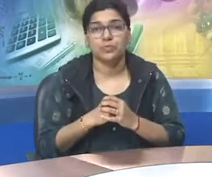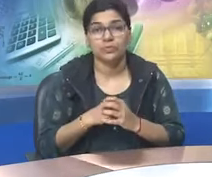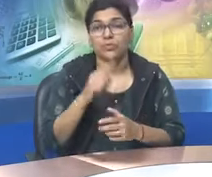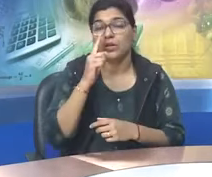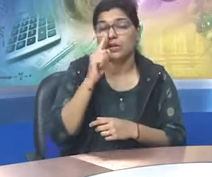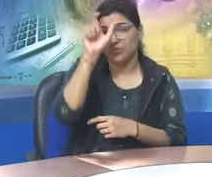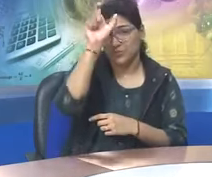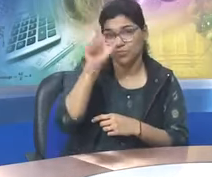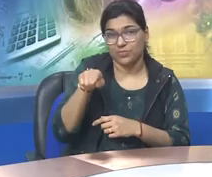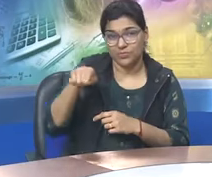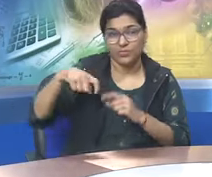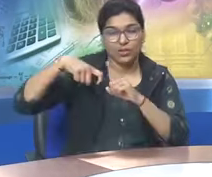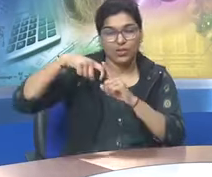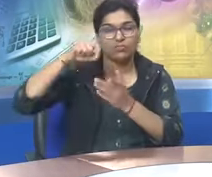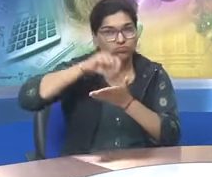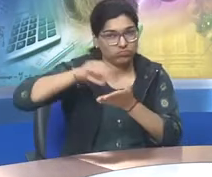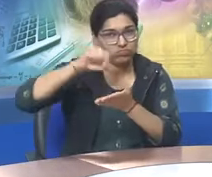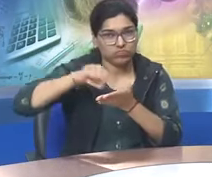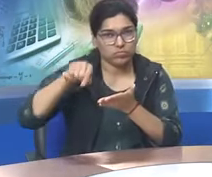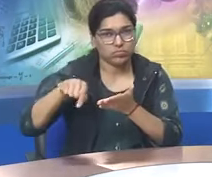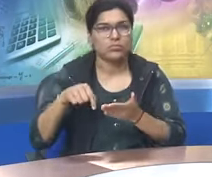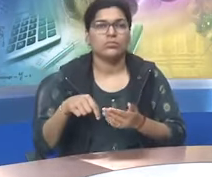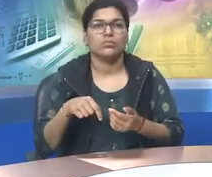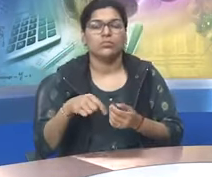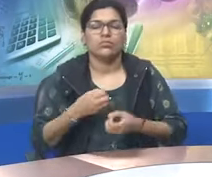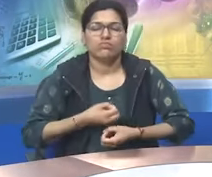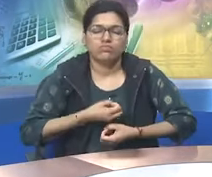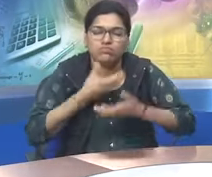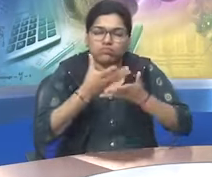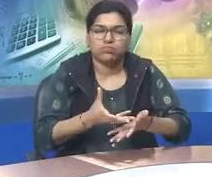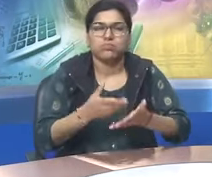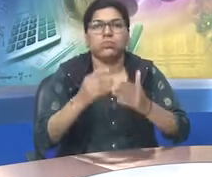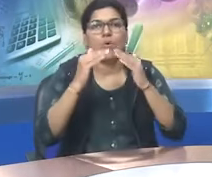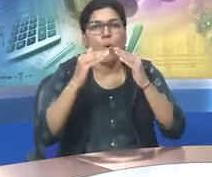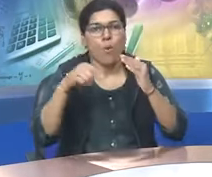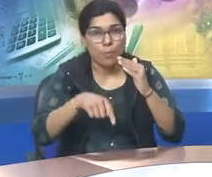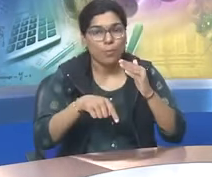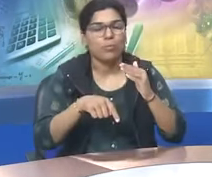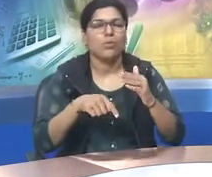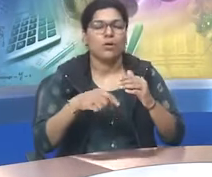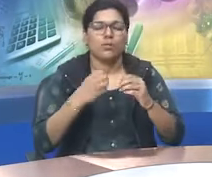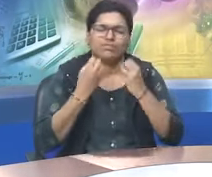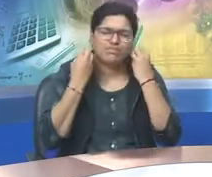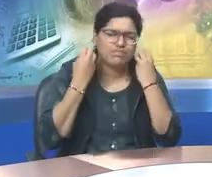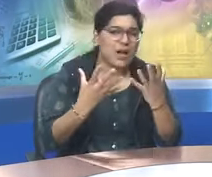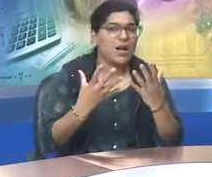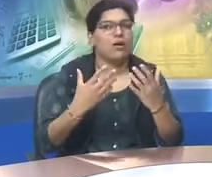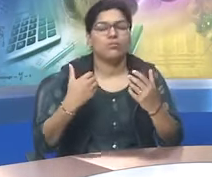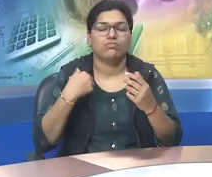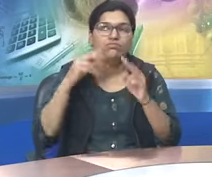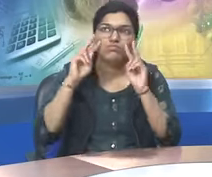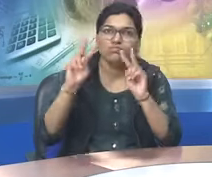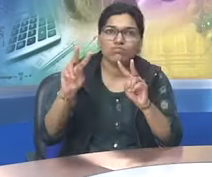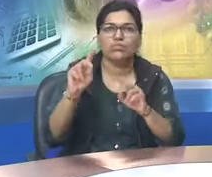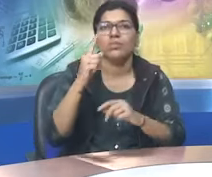So this is the explanation of the lines. The poem written by Kamala Das, she has expressed